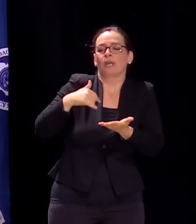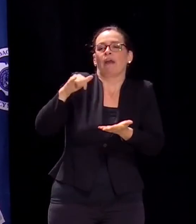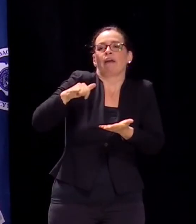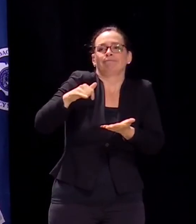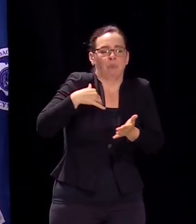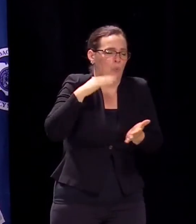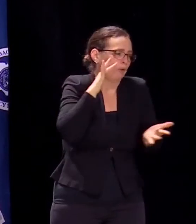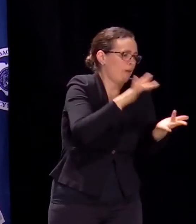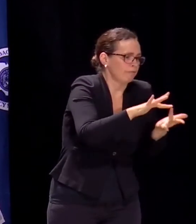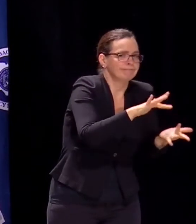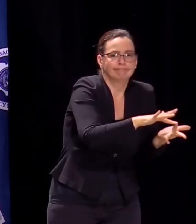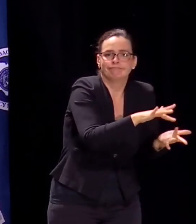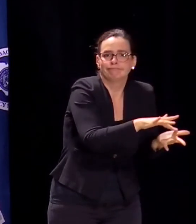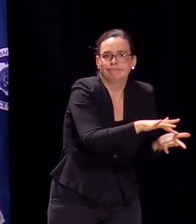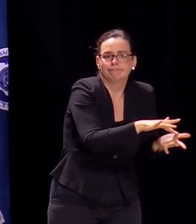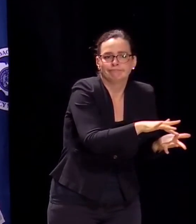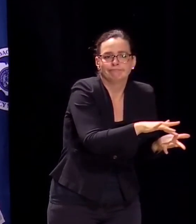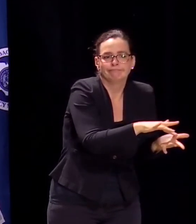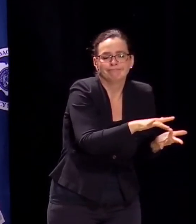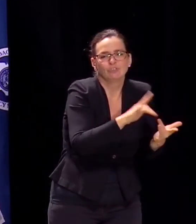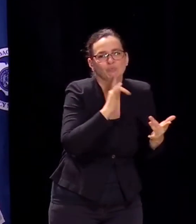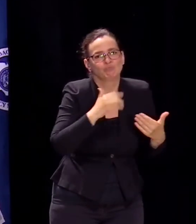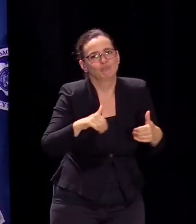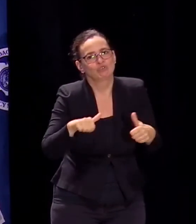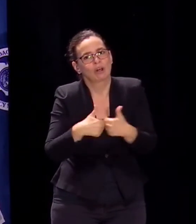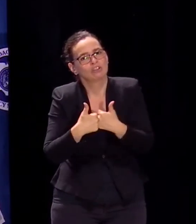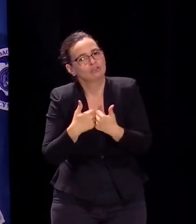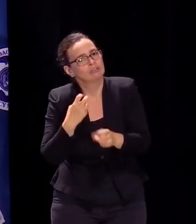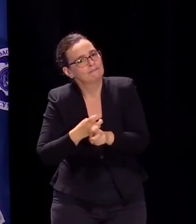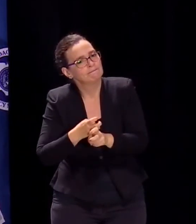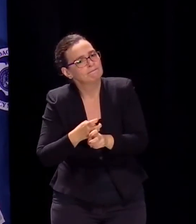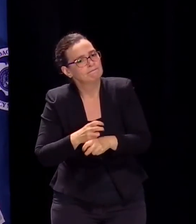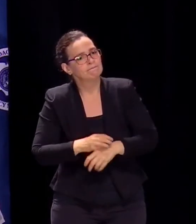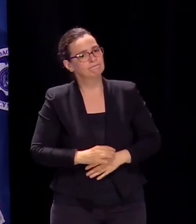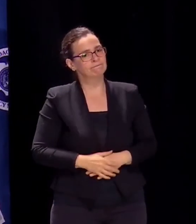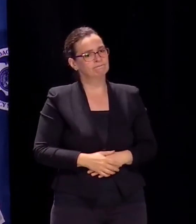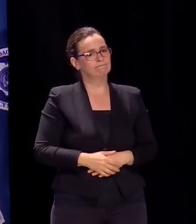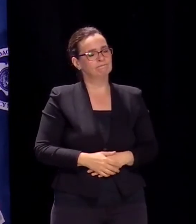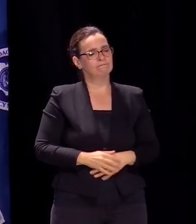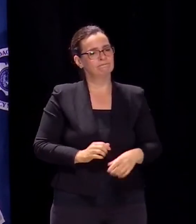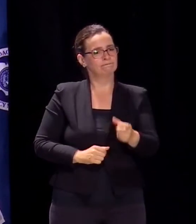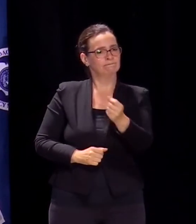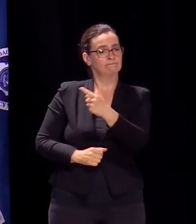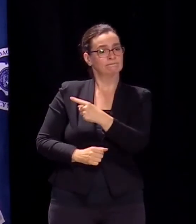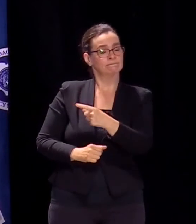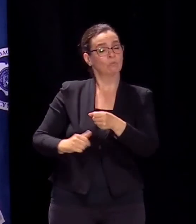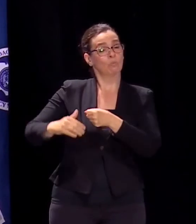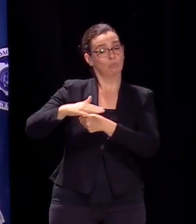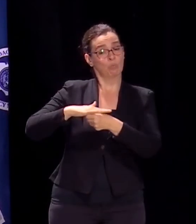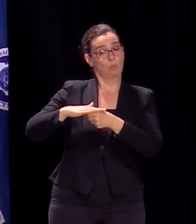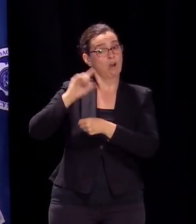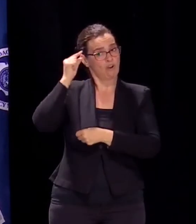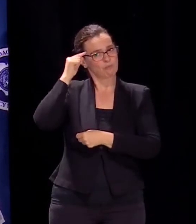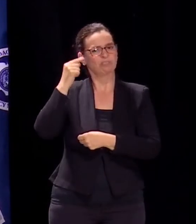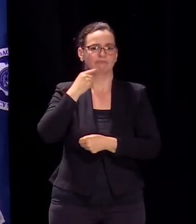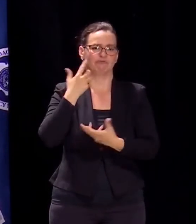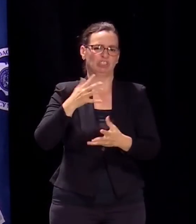these things, but it'll be very challenging. Even today, the governor is reminding people it's up to local governments to enforce a whole slew of